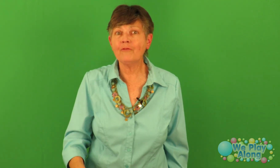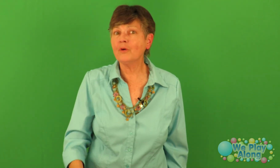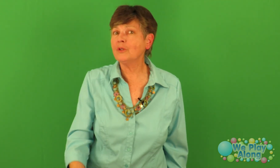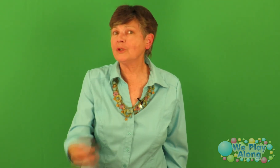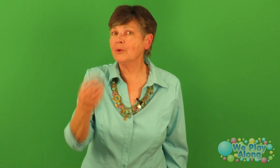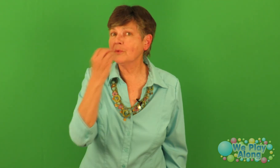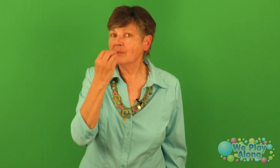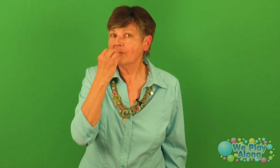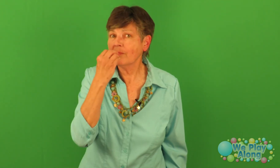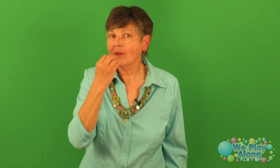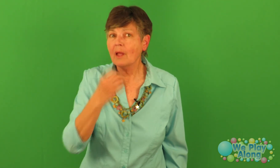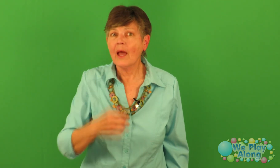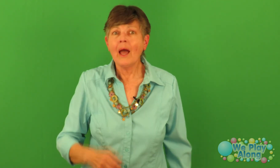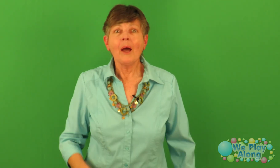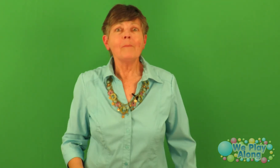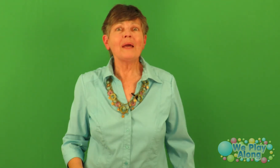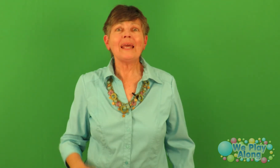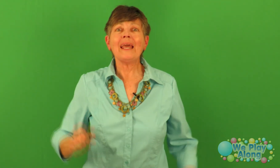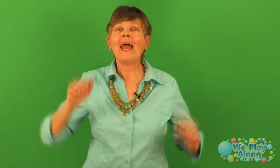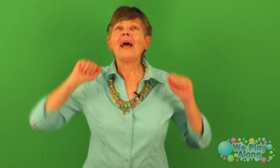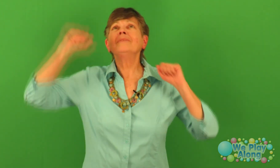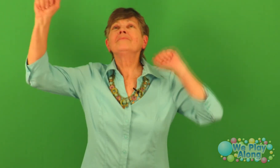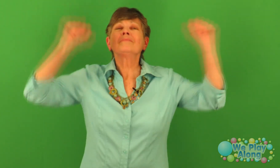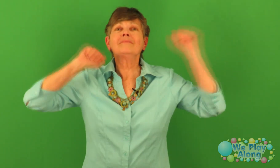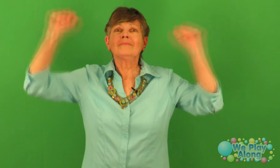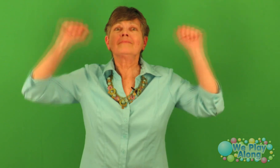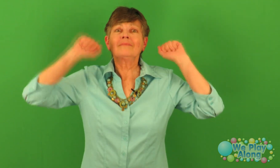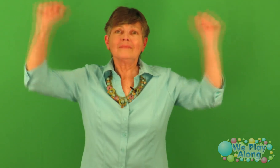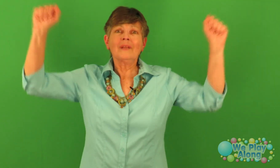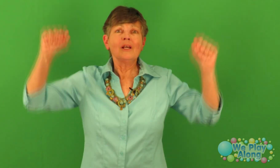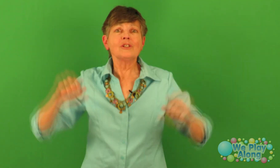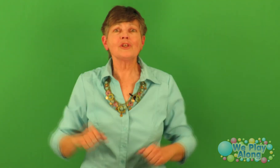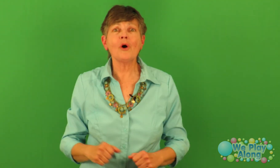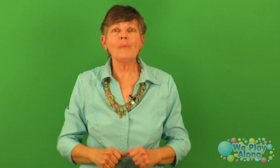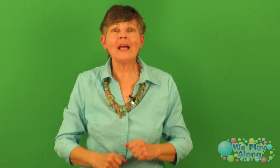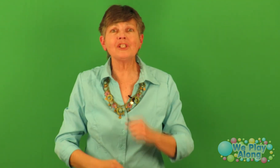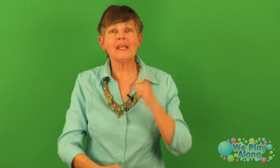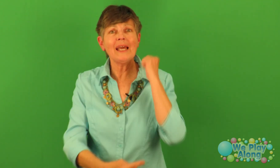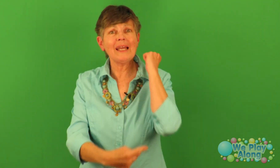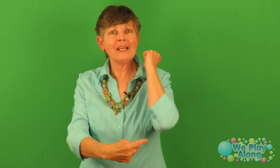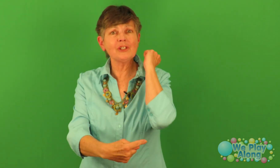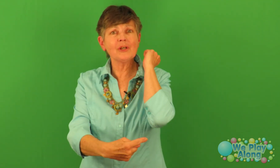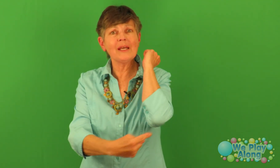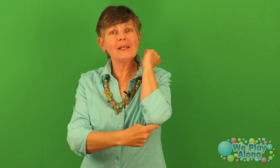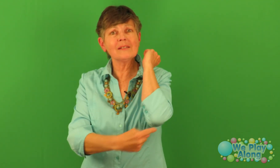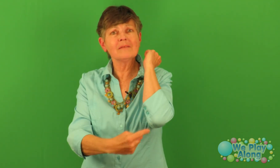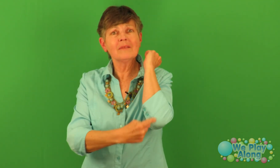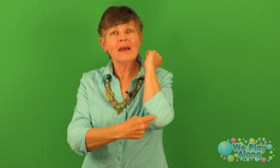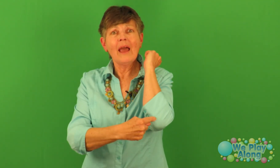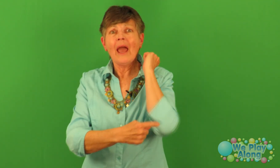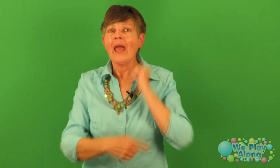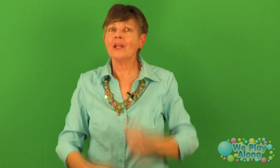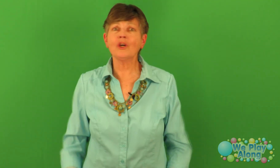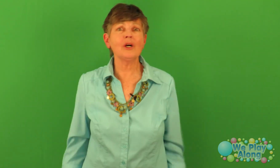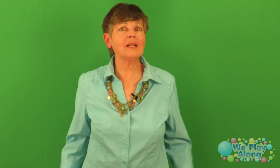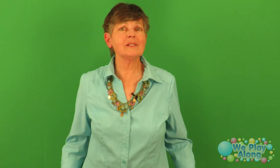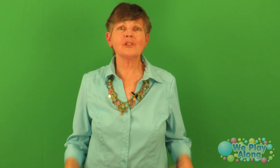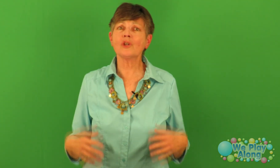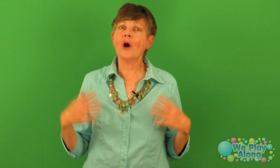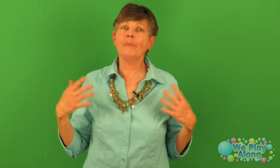food too. But he had so much, he had injured his and couldn't stomp